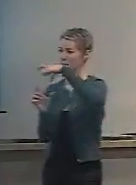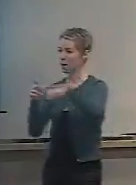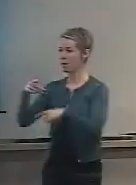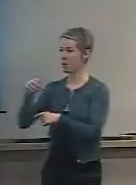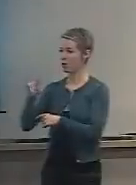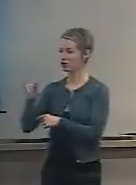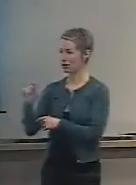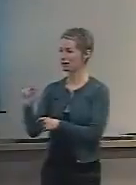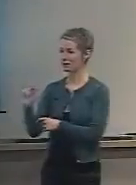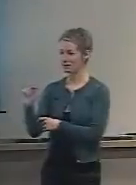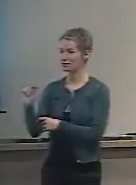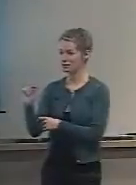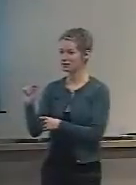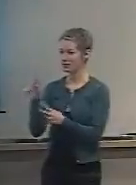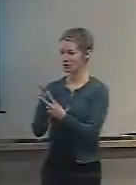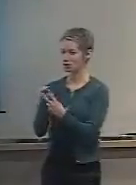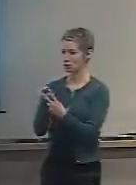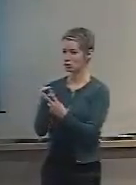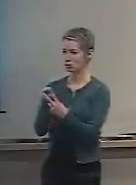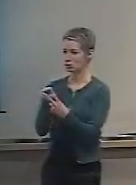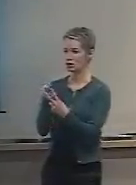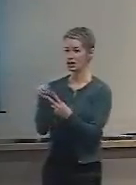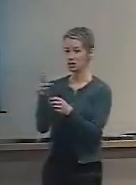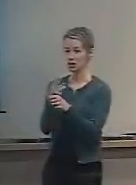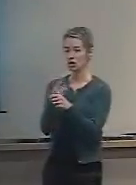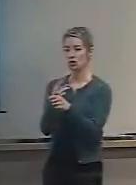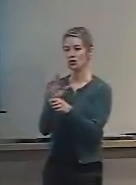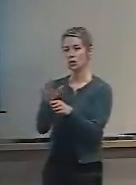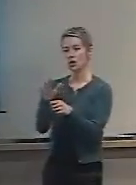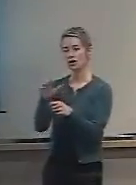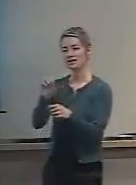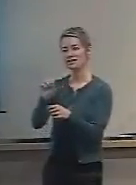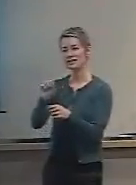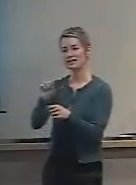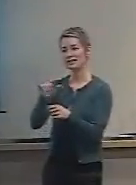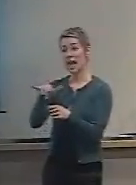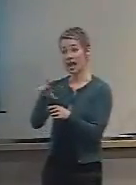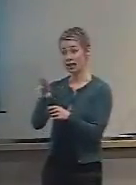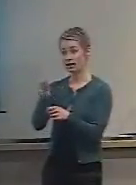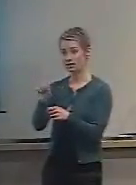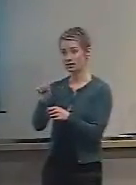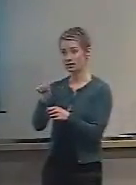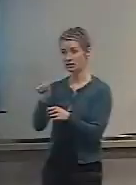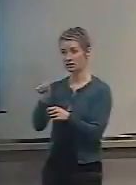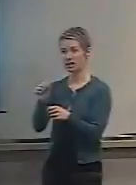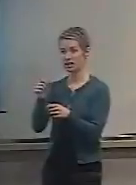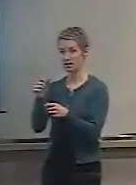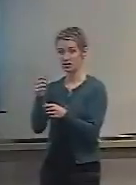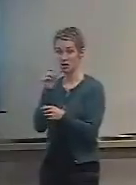that. And there's you can use your stylus on the phone to do actions. You don't have to use the buttons.